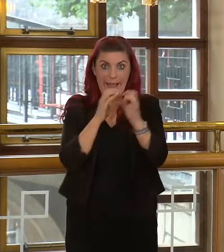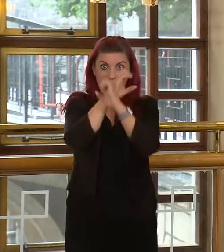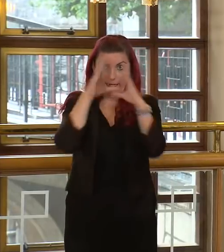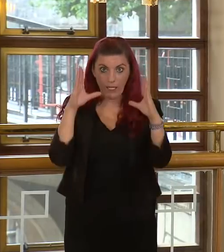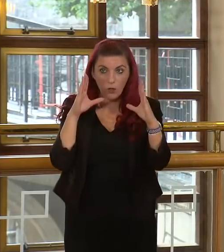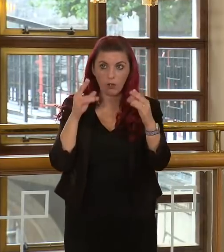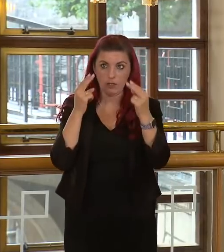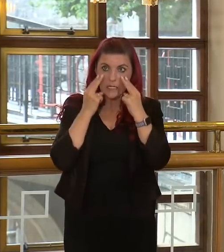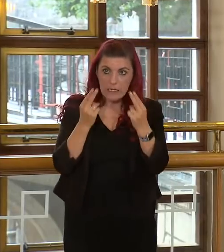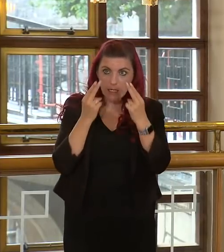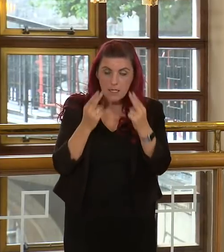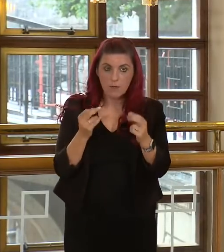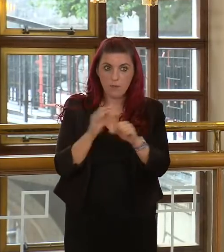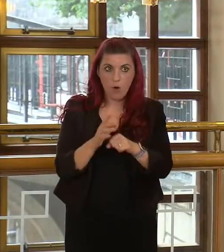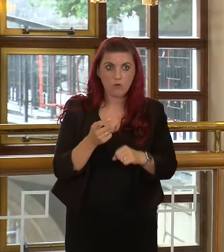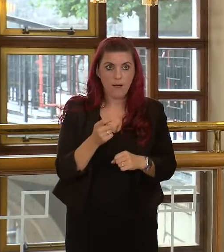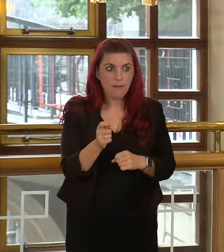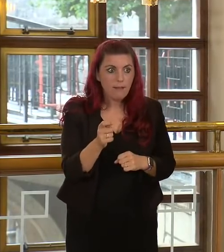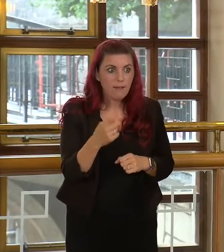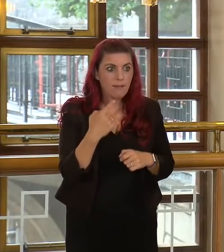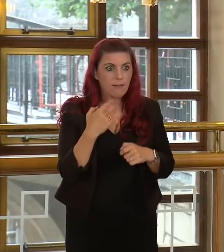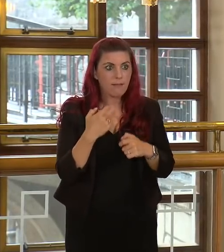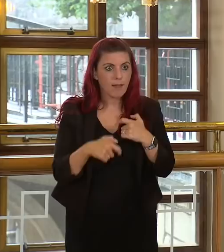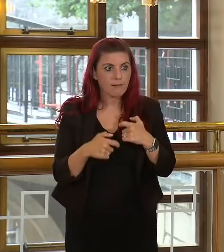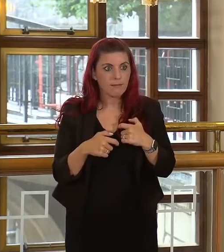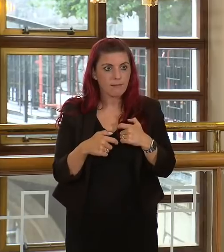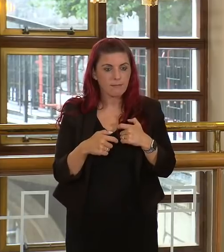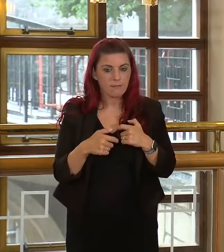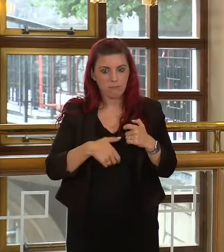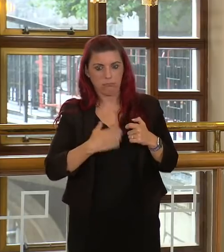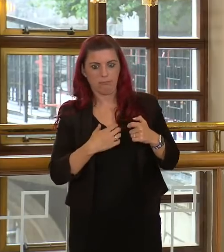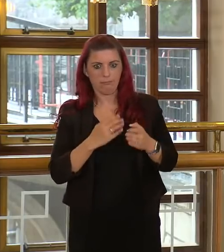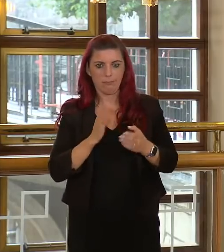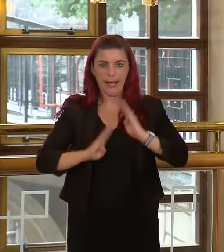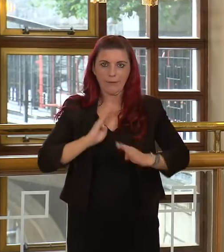the pun, the direction of travel in relation to this, it often alters behaviour